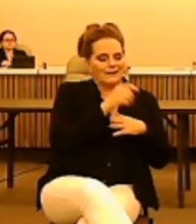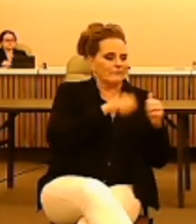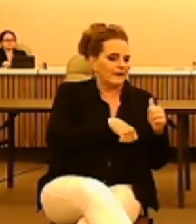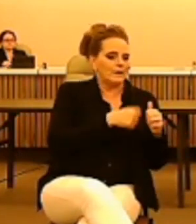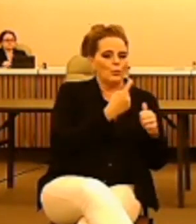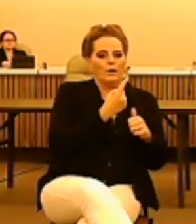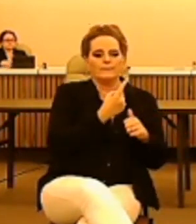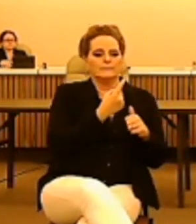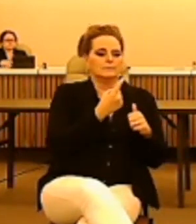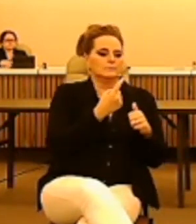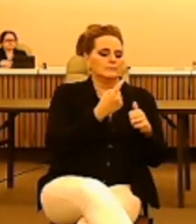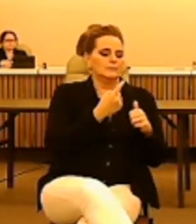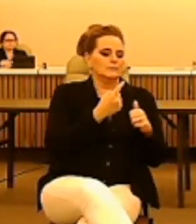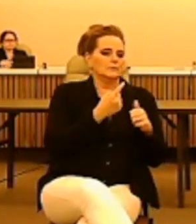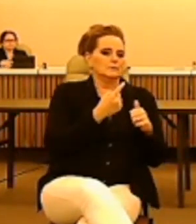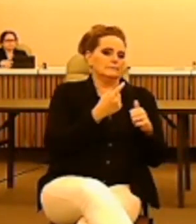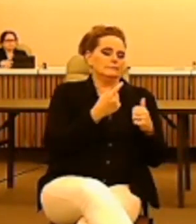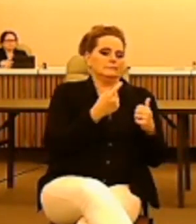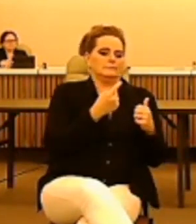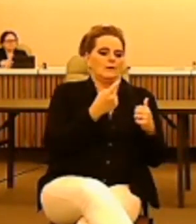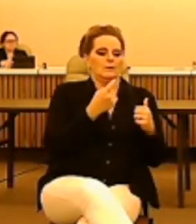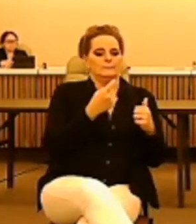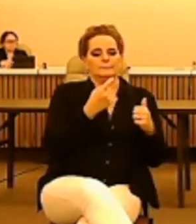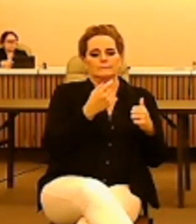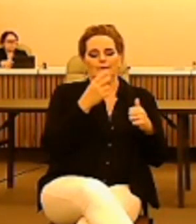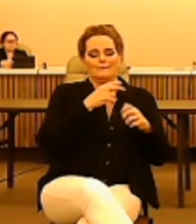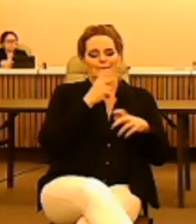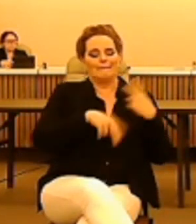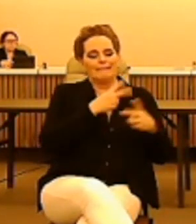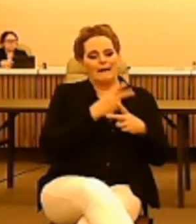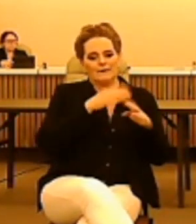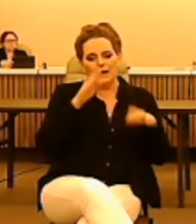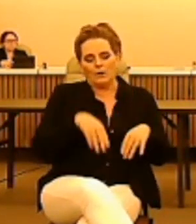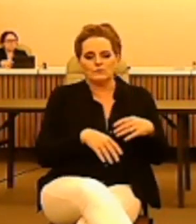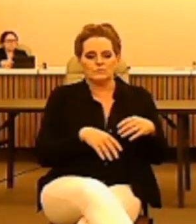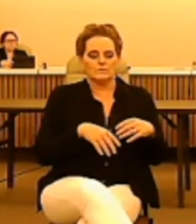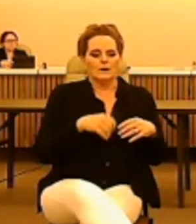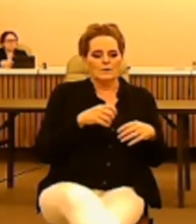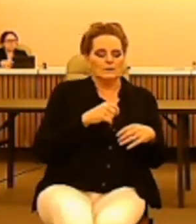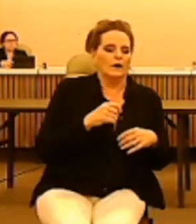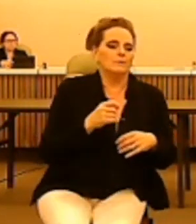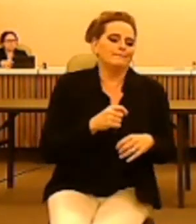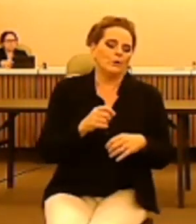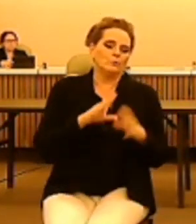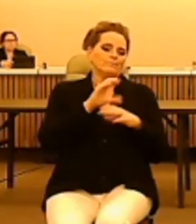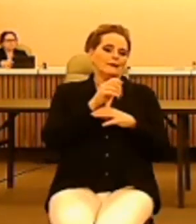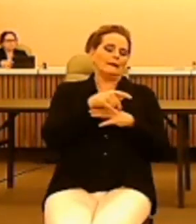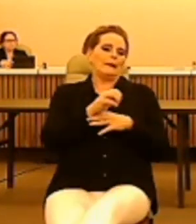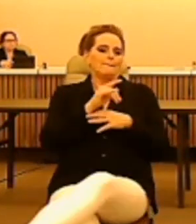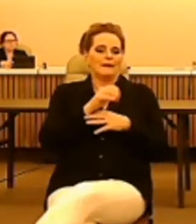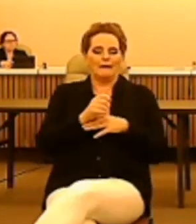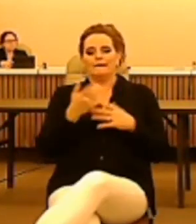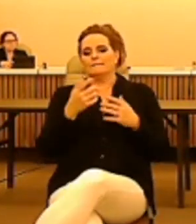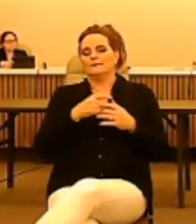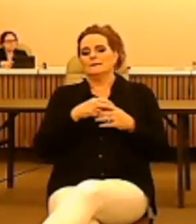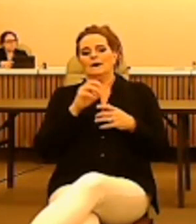one dwelling type, for example, raised ranch, split level, Cape Cod, so forth. That restriction makes no